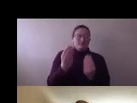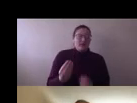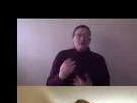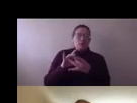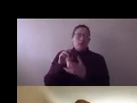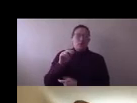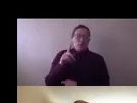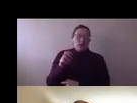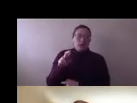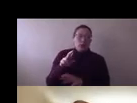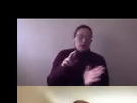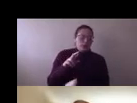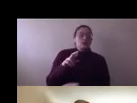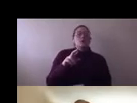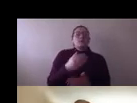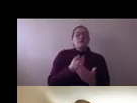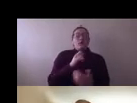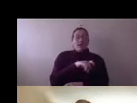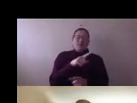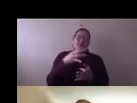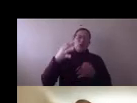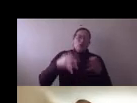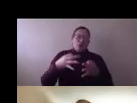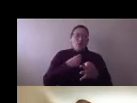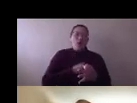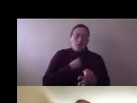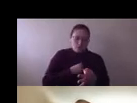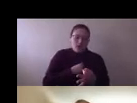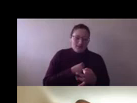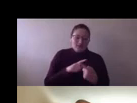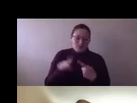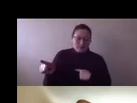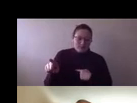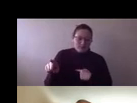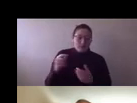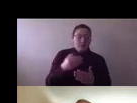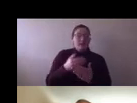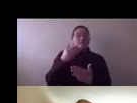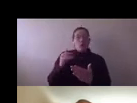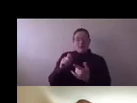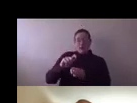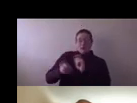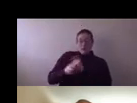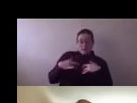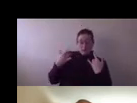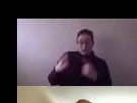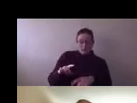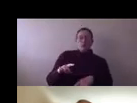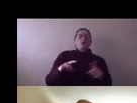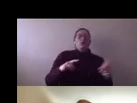that, actually the judge apologized to him. But before that change of events, I wrote a letter to the LA